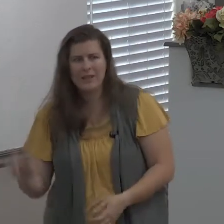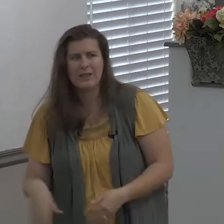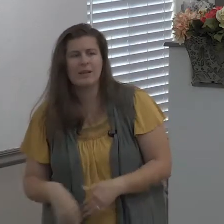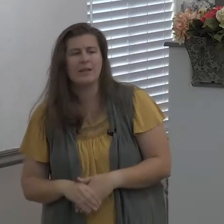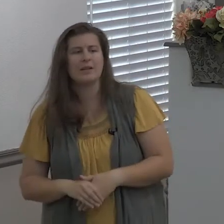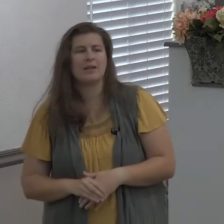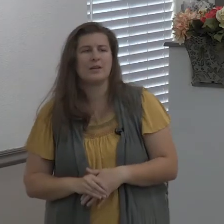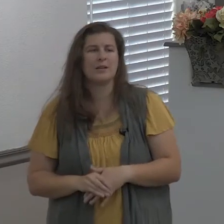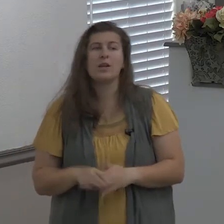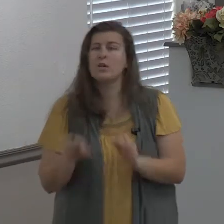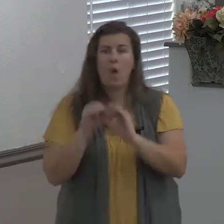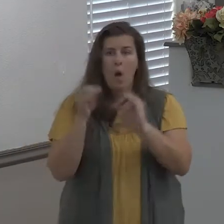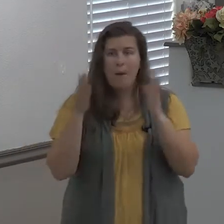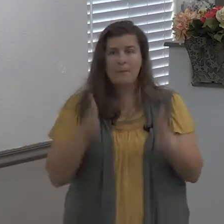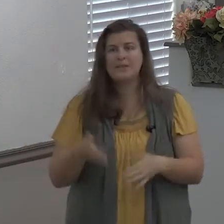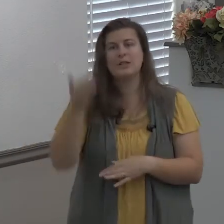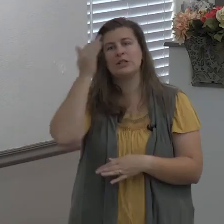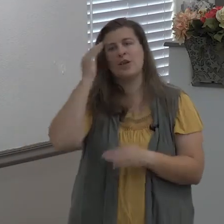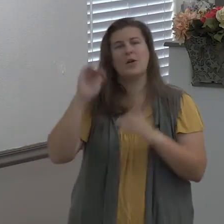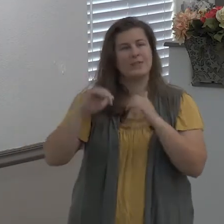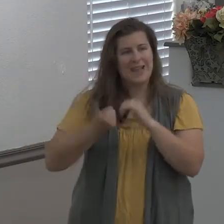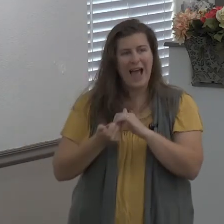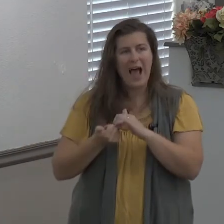he was doing were ungodly acts.